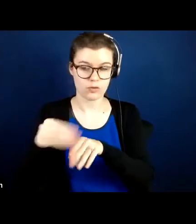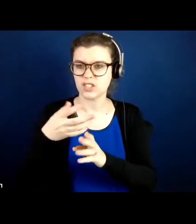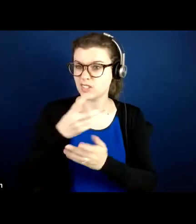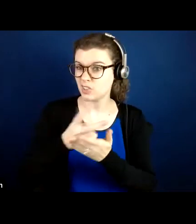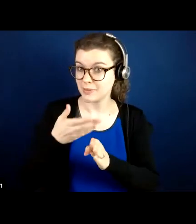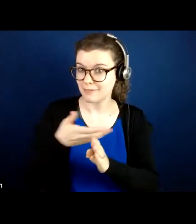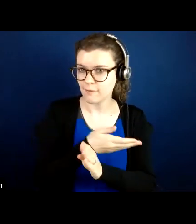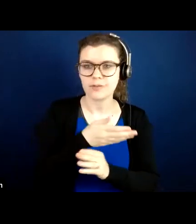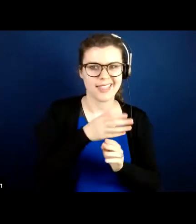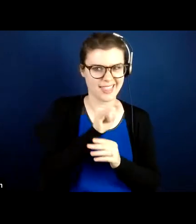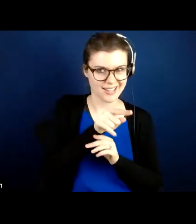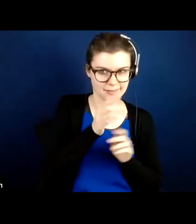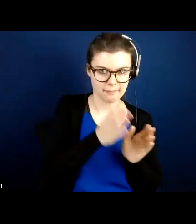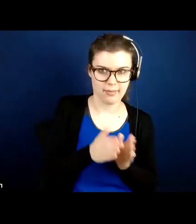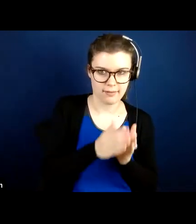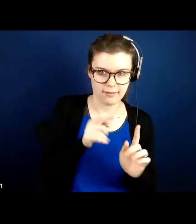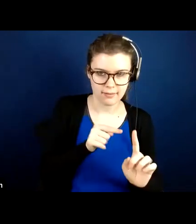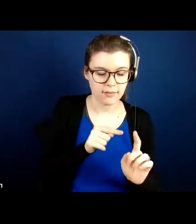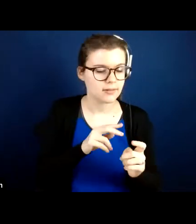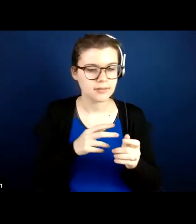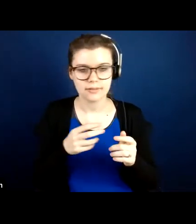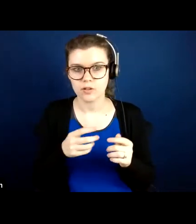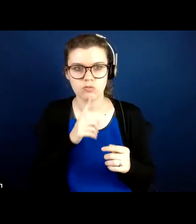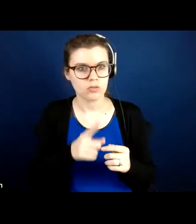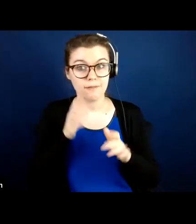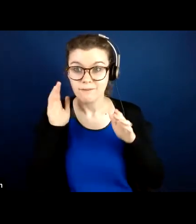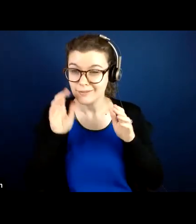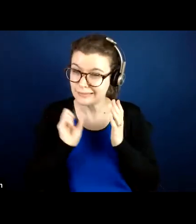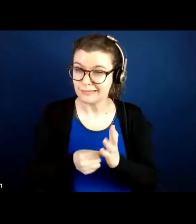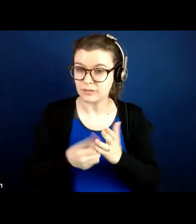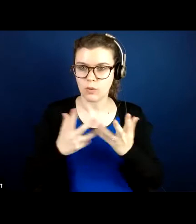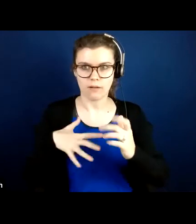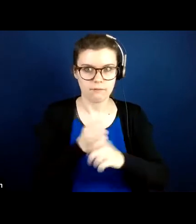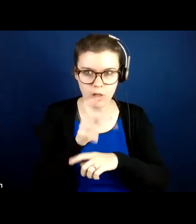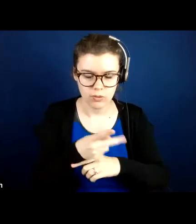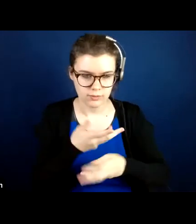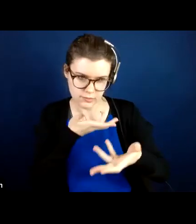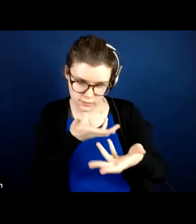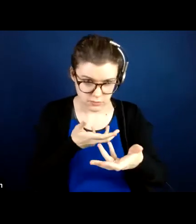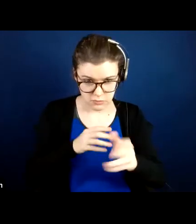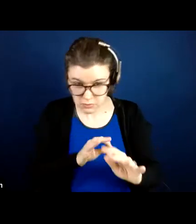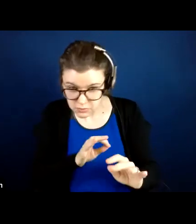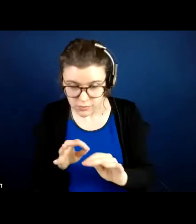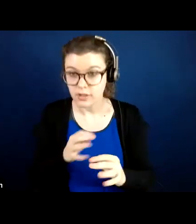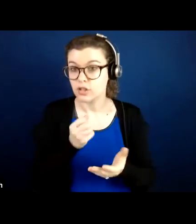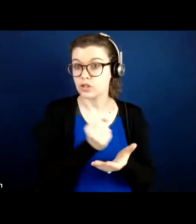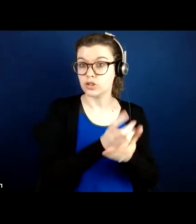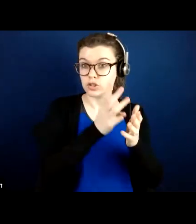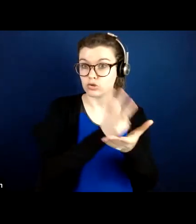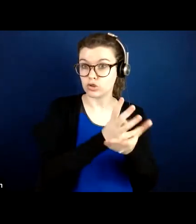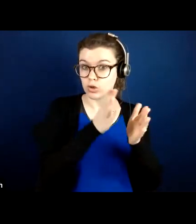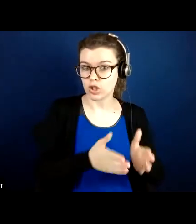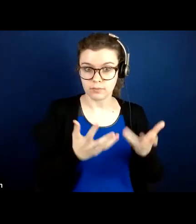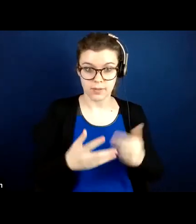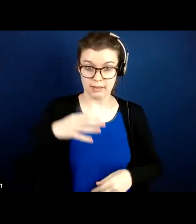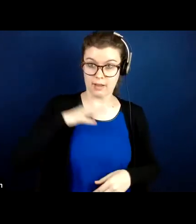this is mostly just follow up, follow up, follow up. As helpful as the social worker might be, we